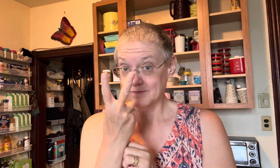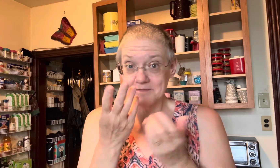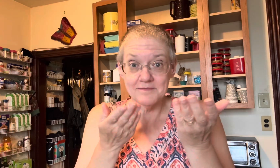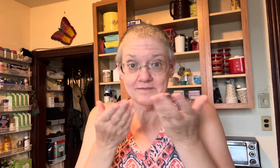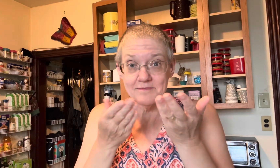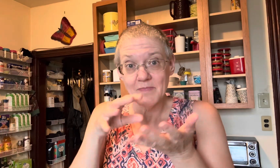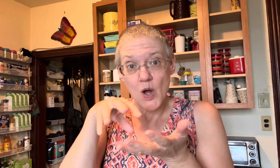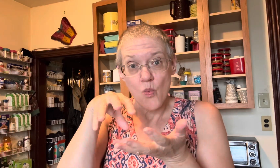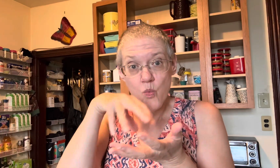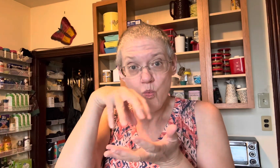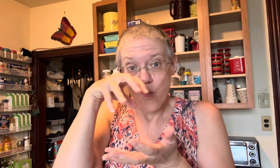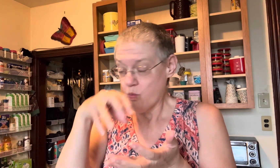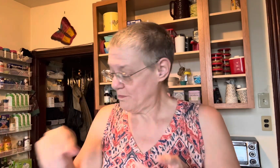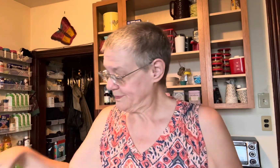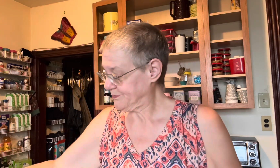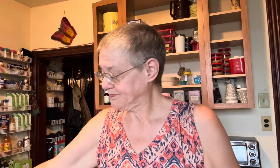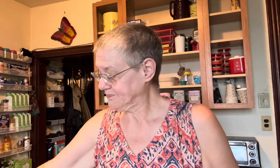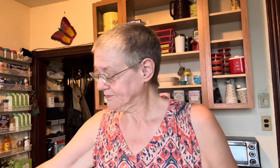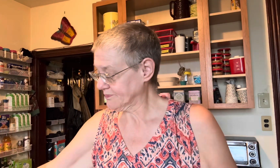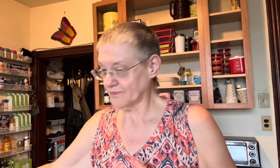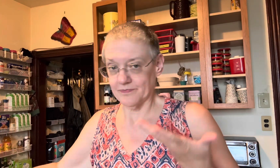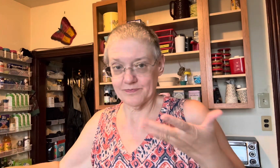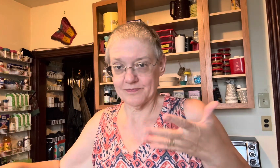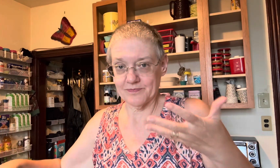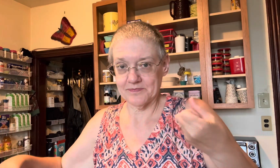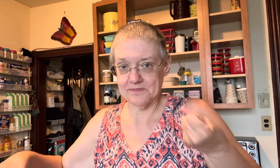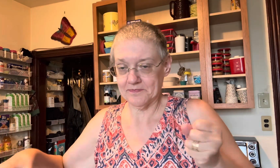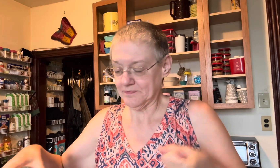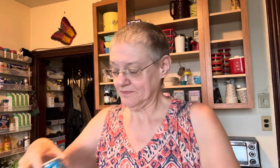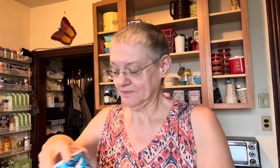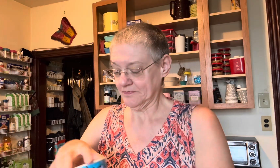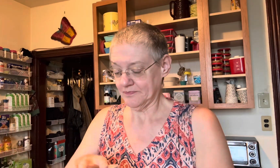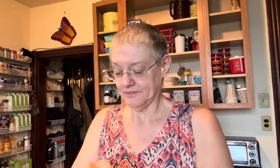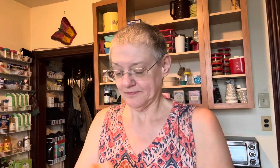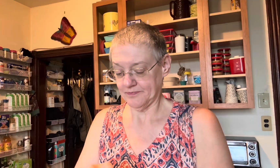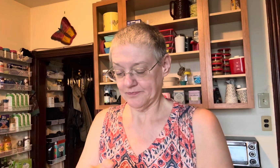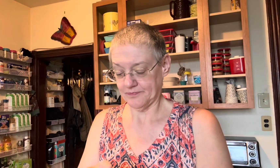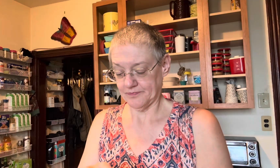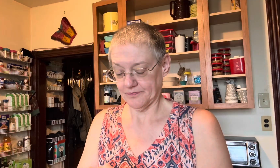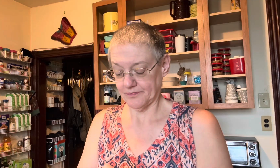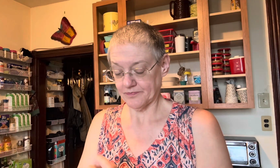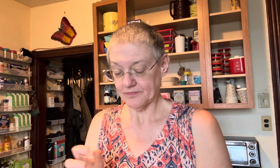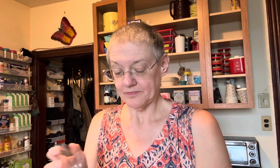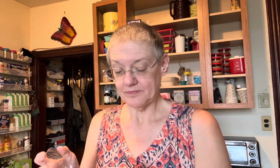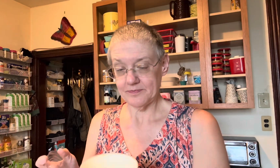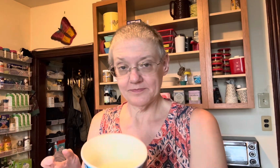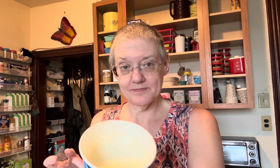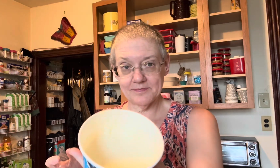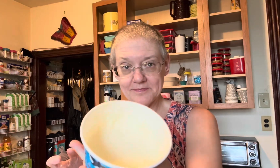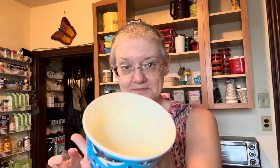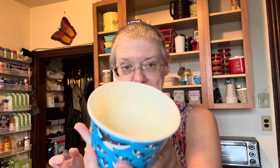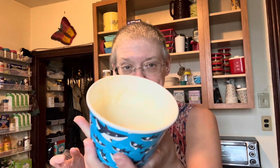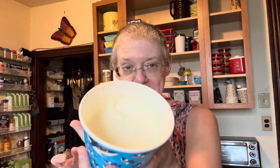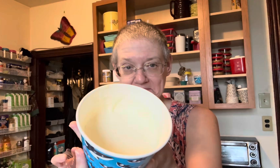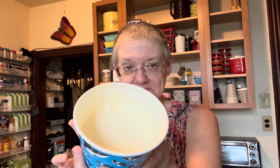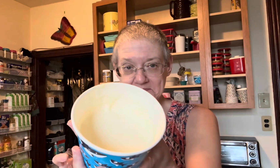And for dessert, he's going to have 2 servings of whipped cream, which I've already whipped up. That's what this is.